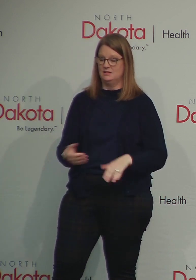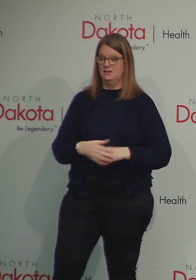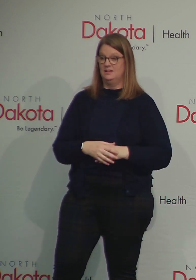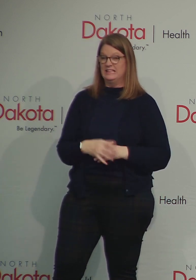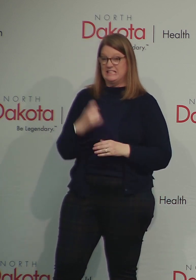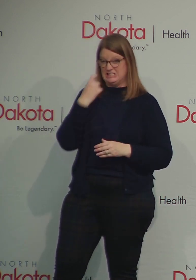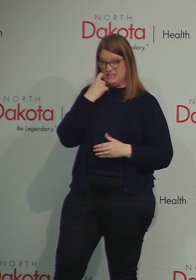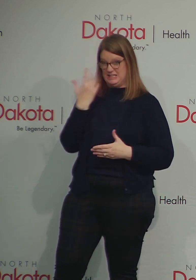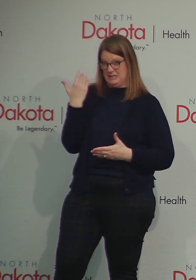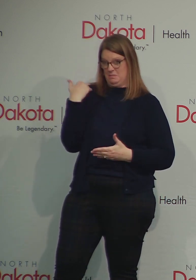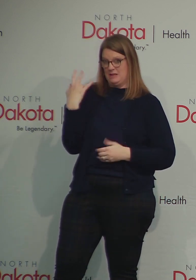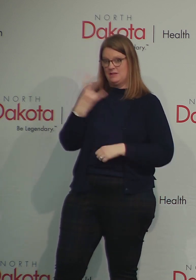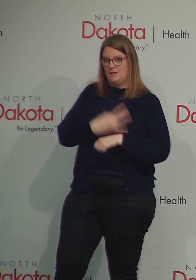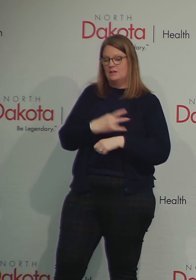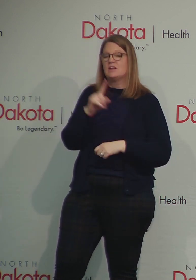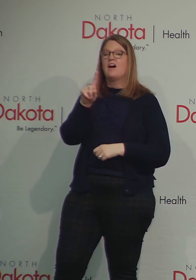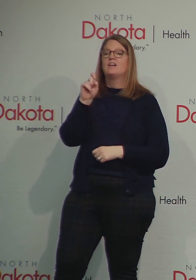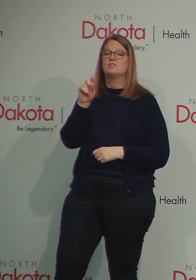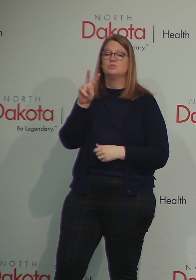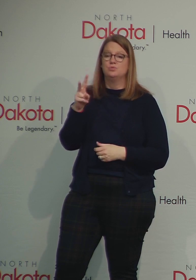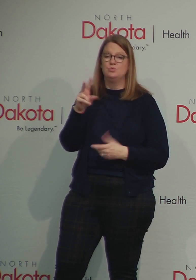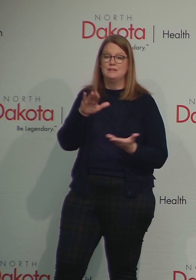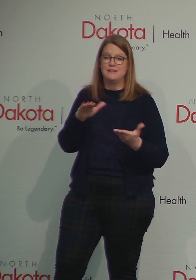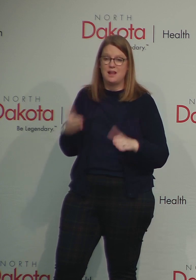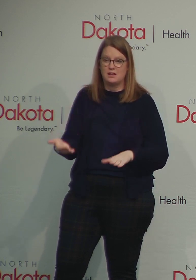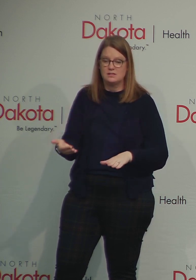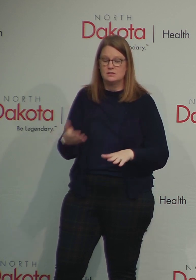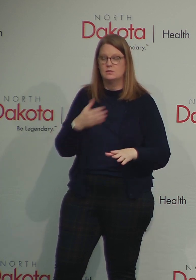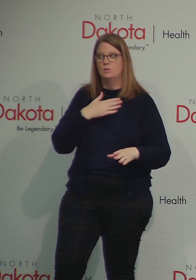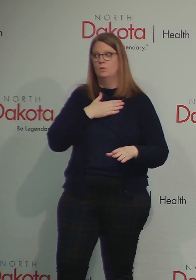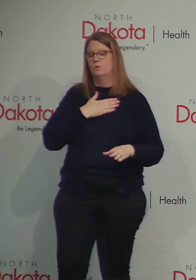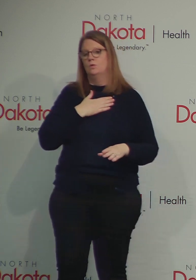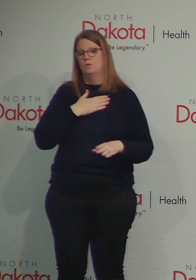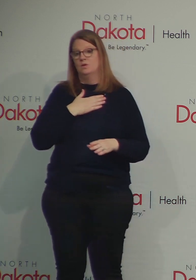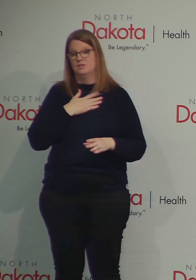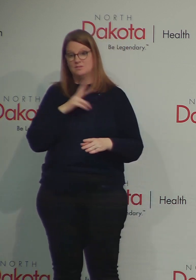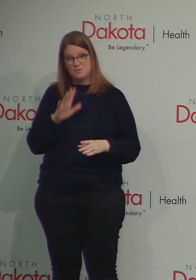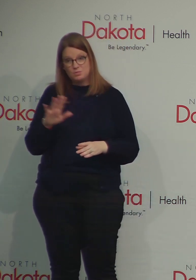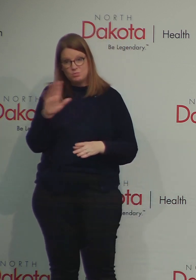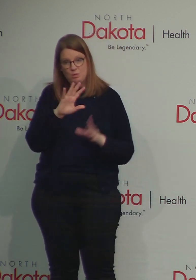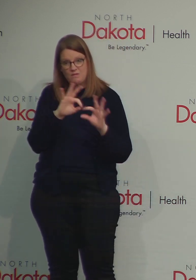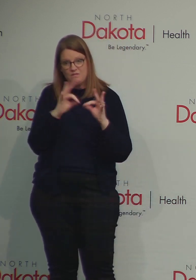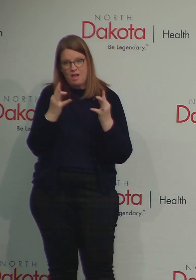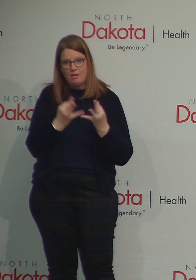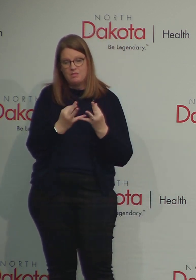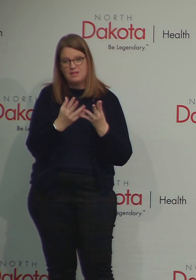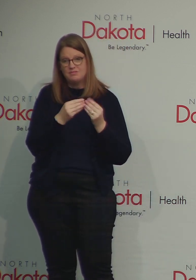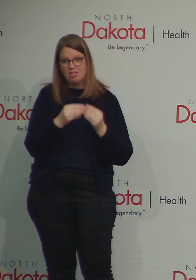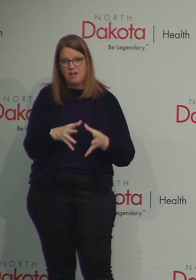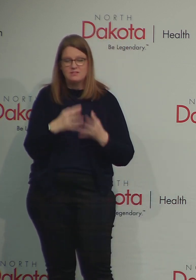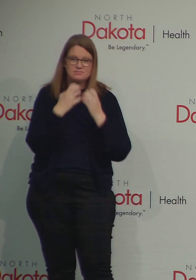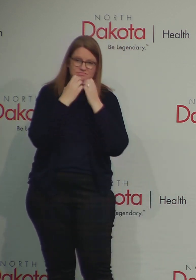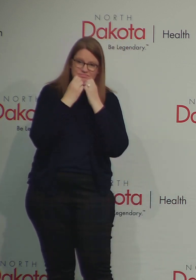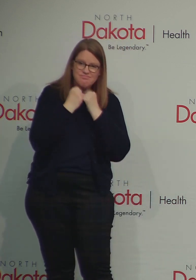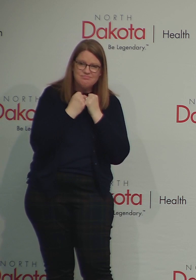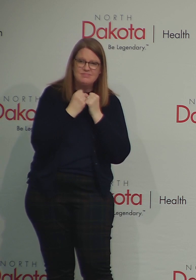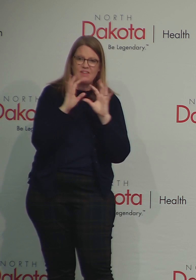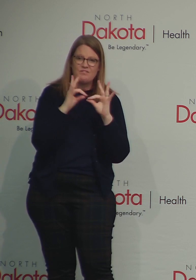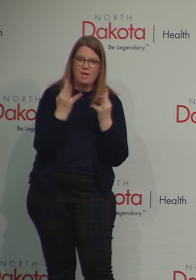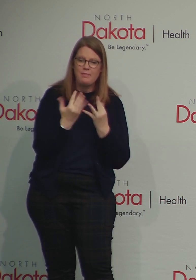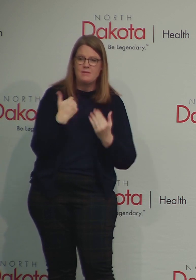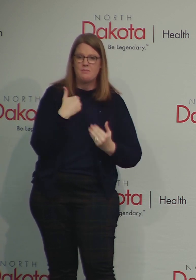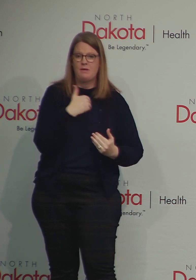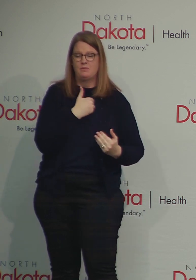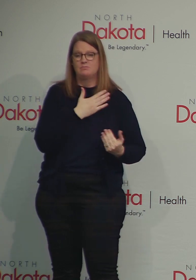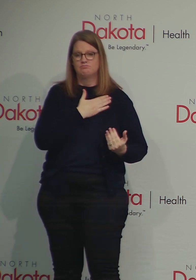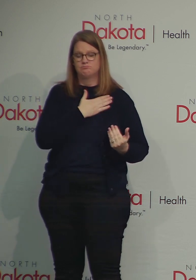mentioned, just over the past 7 days. And anyone whose family has been touched by this horrific and cruel disease, our